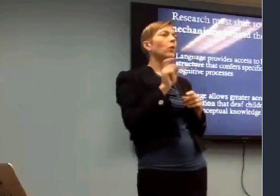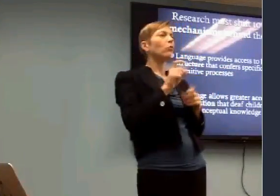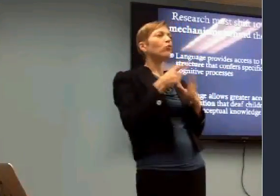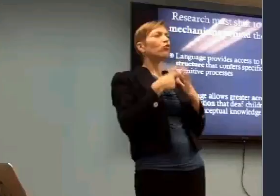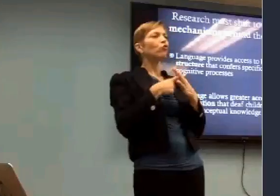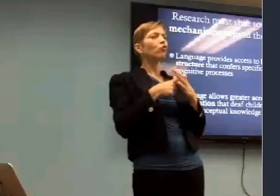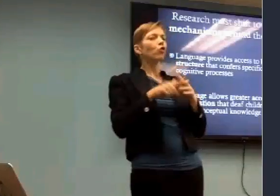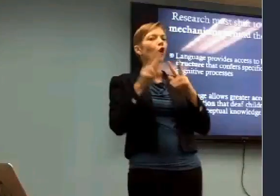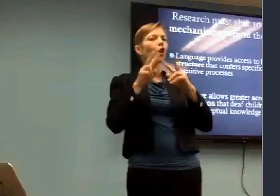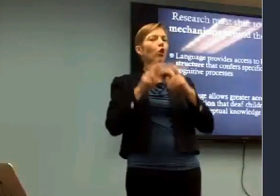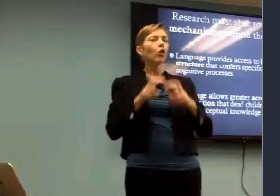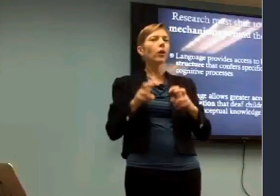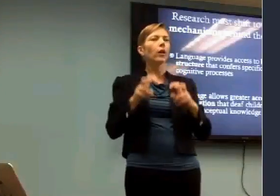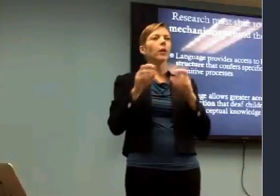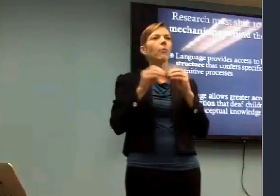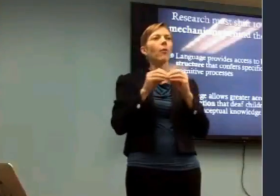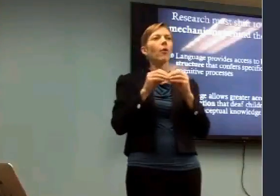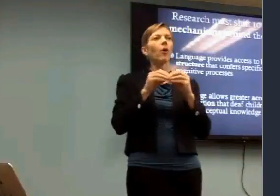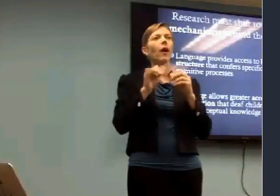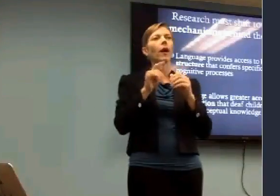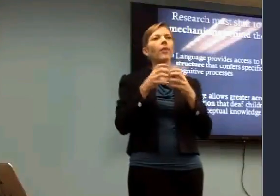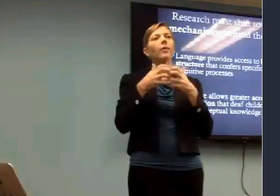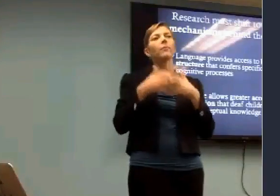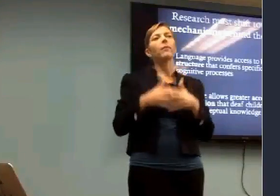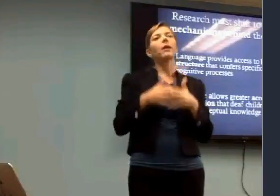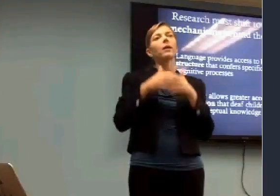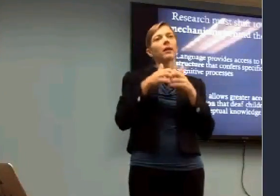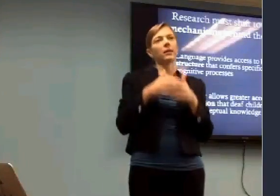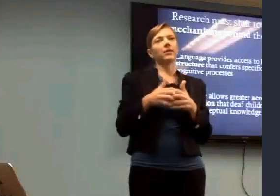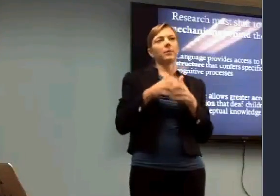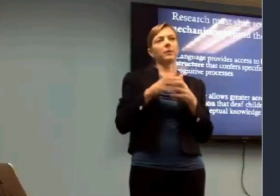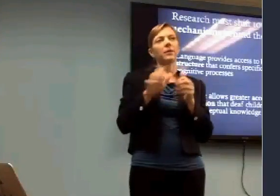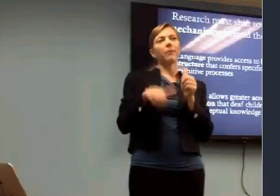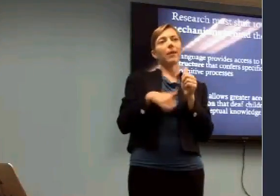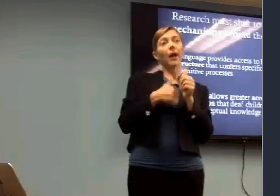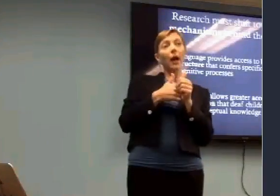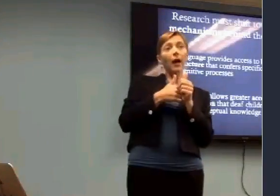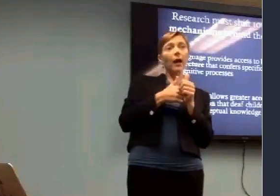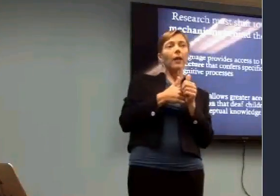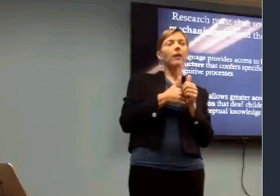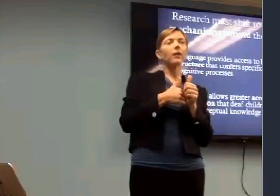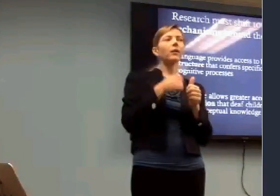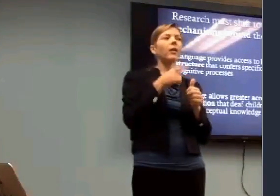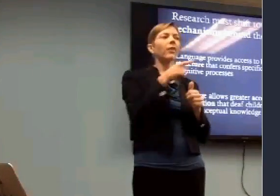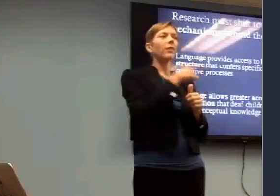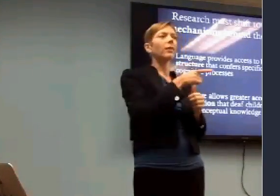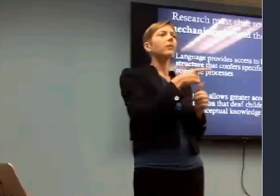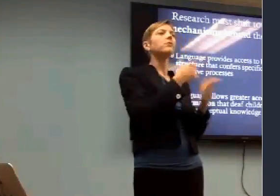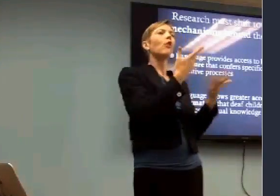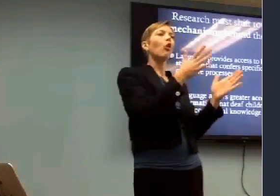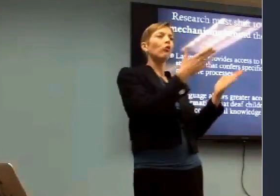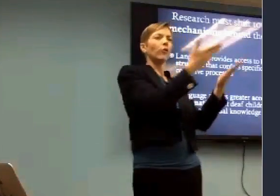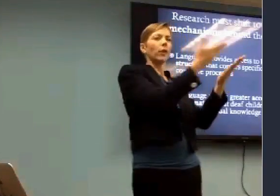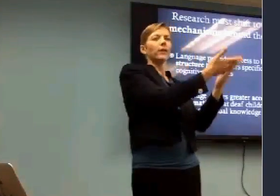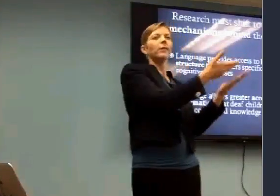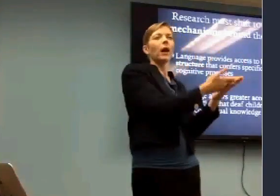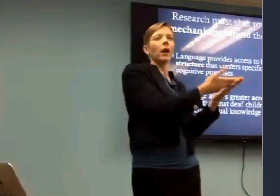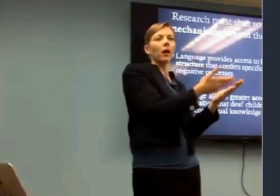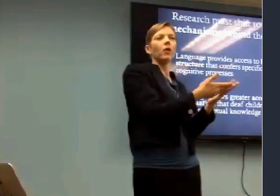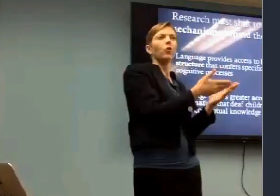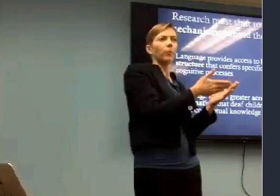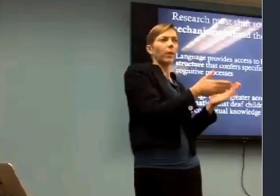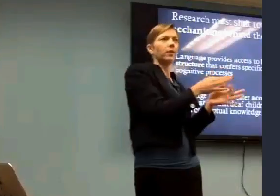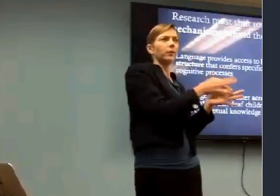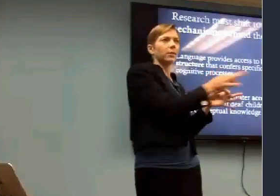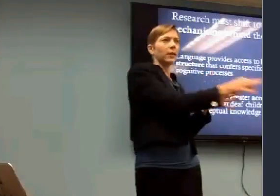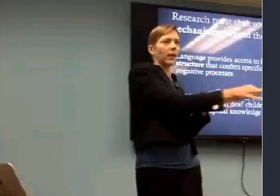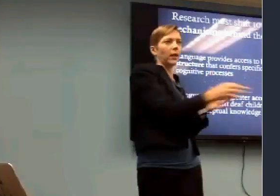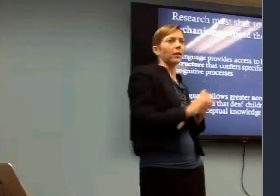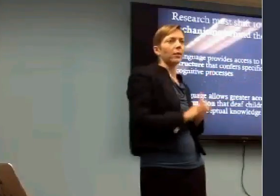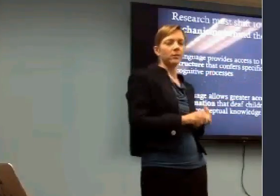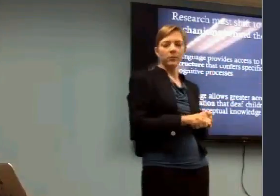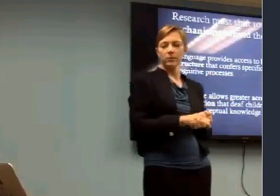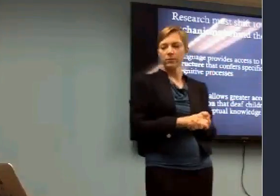now need to focus and analyze more at the looking at the mechanisms behind these